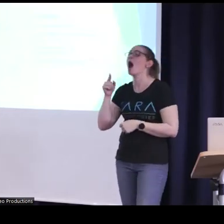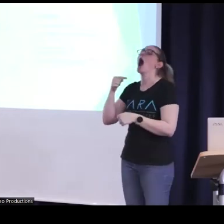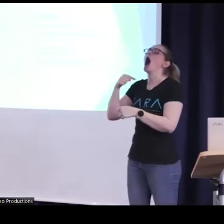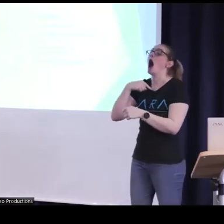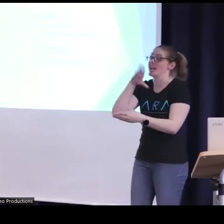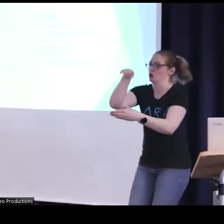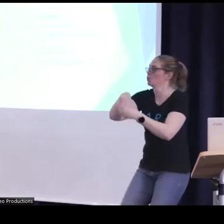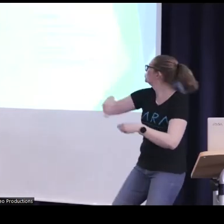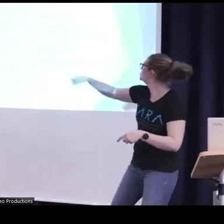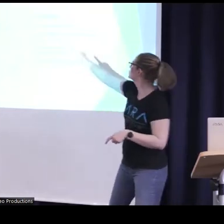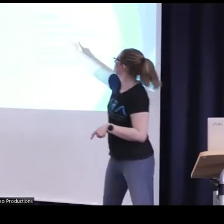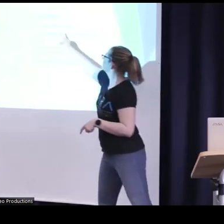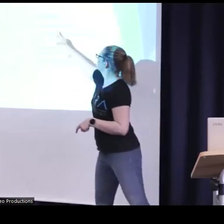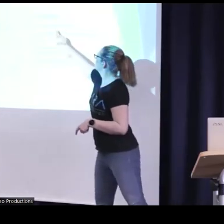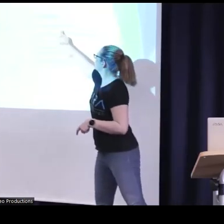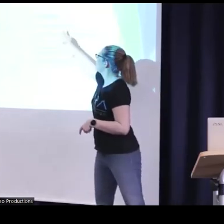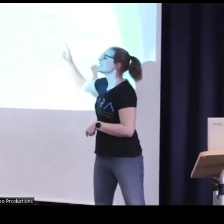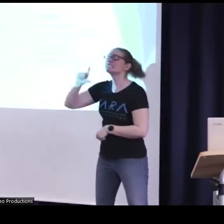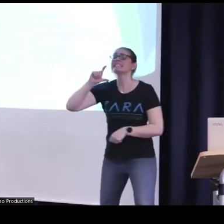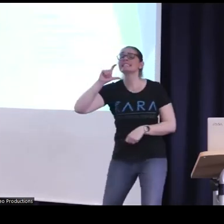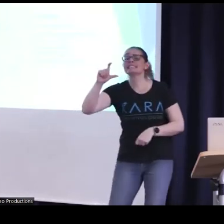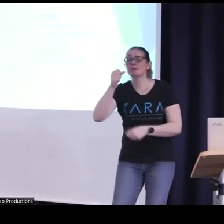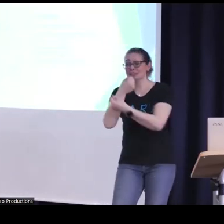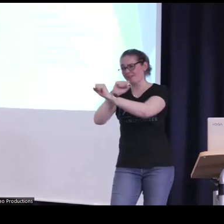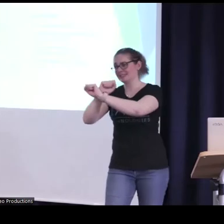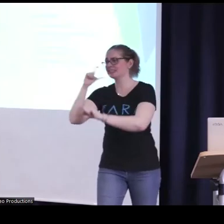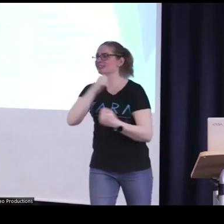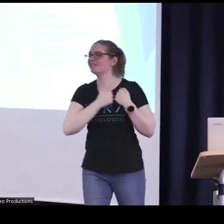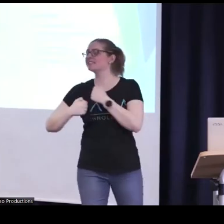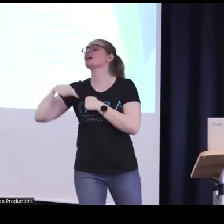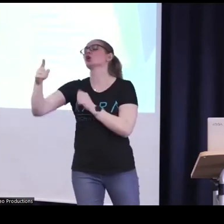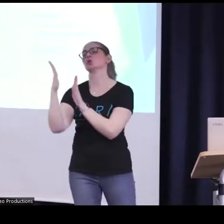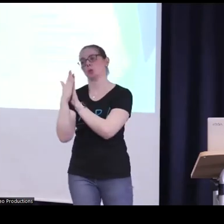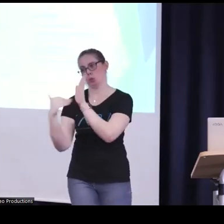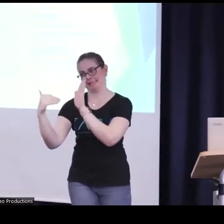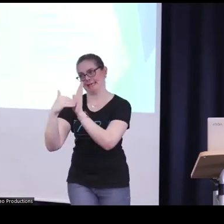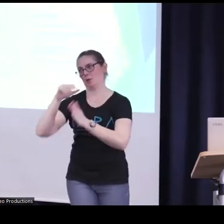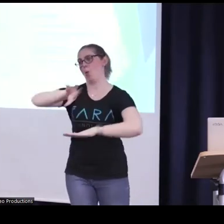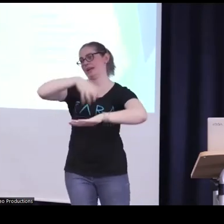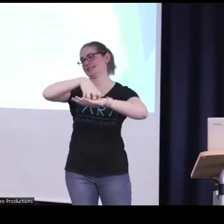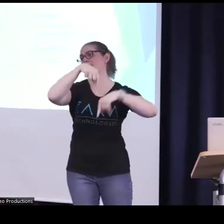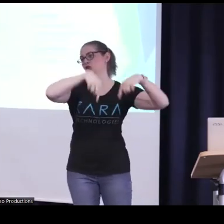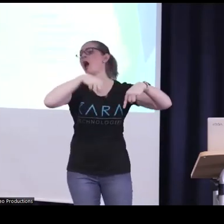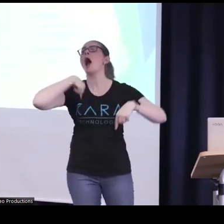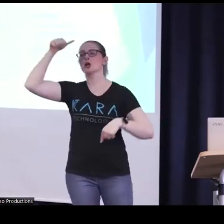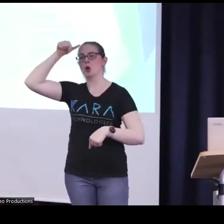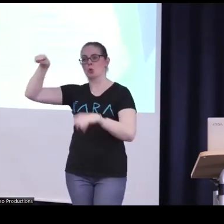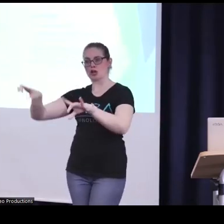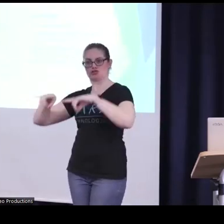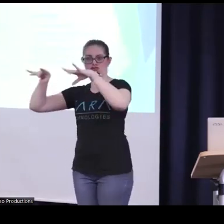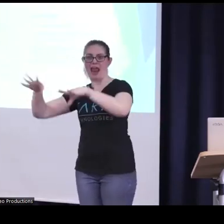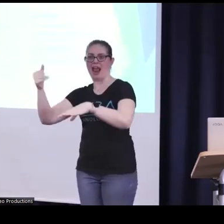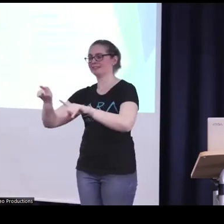information. And for deaf people, I've included here civil defence, which is